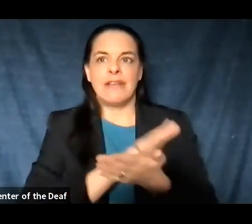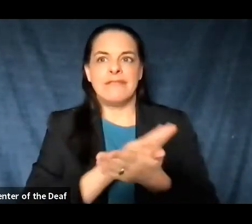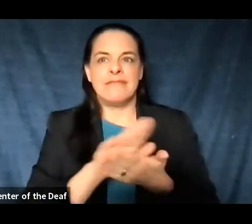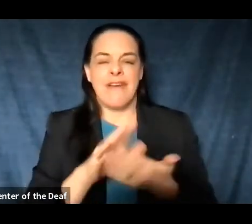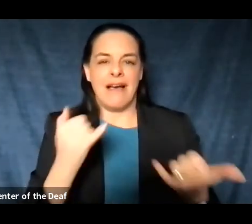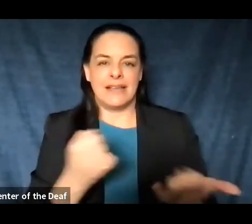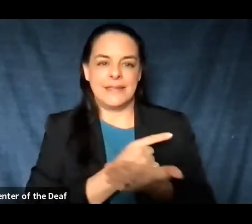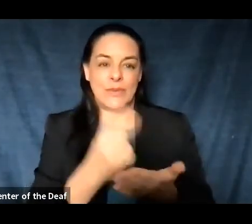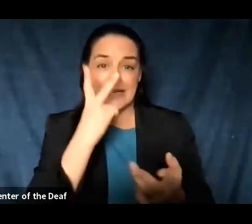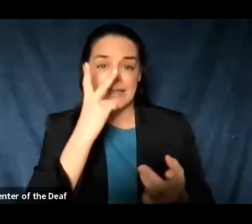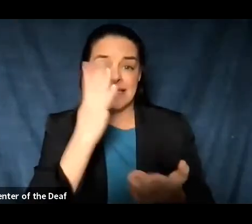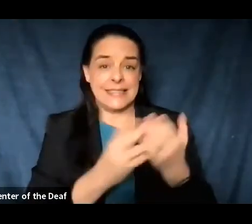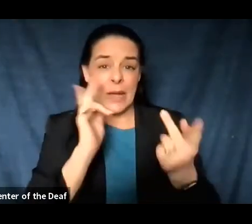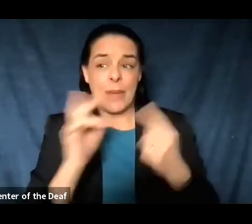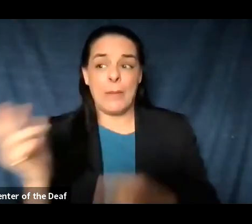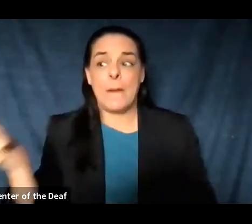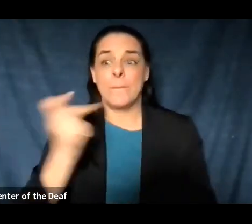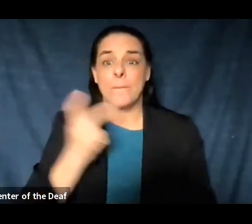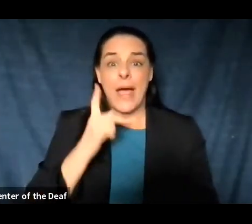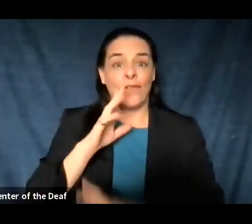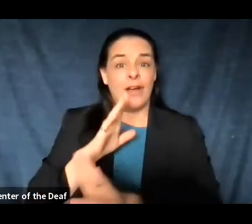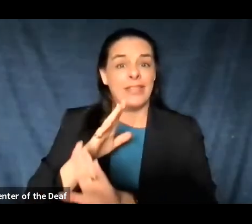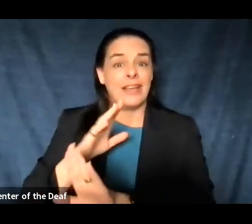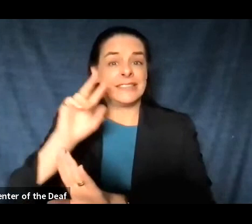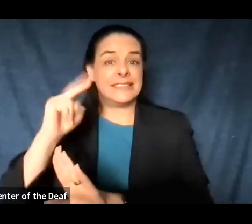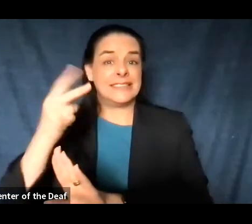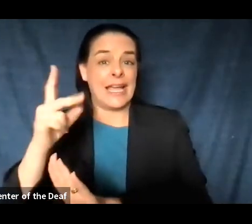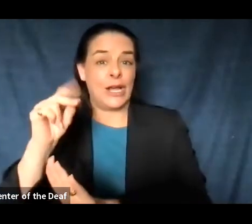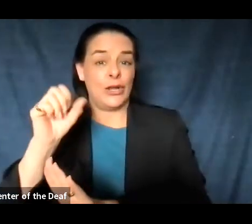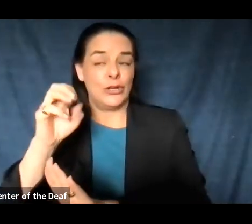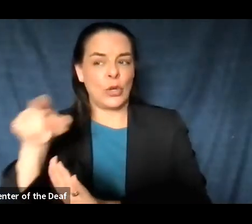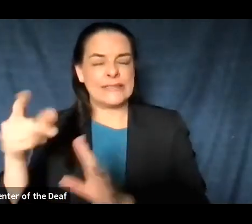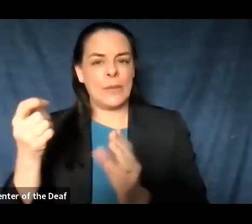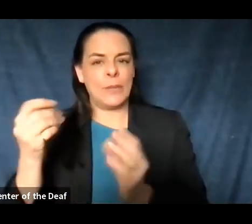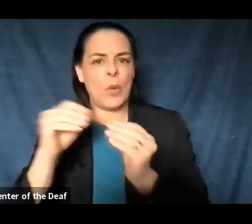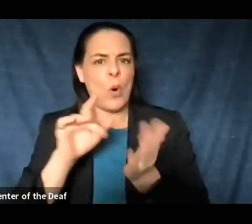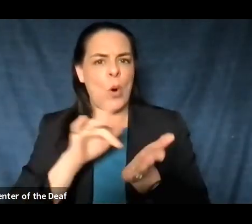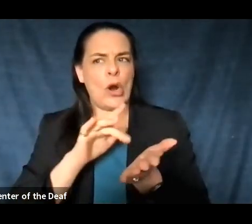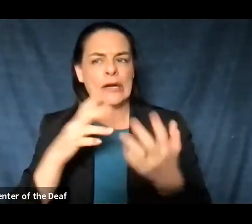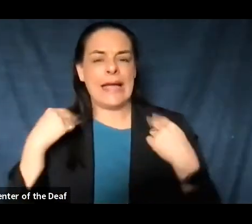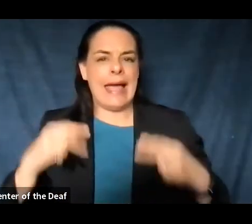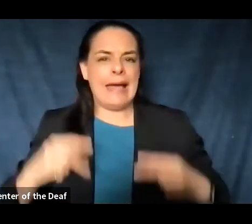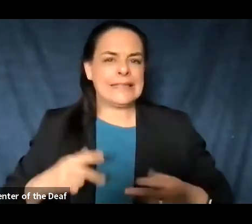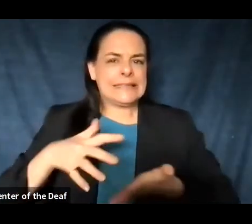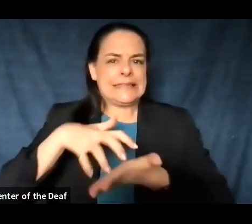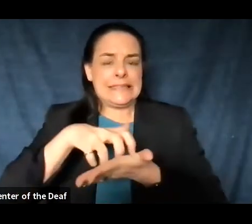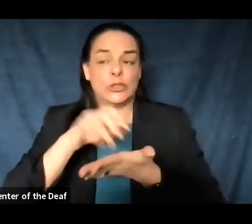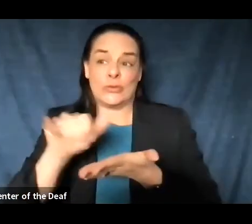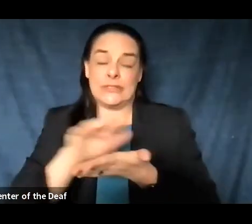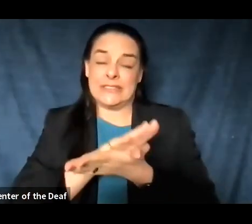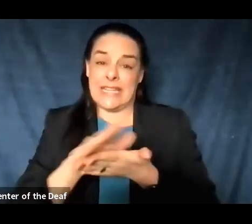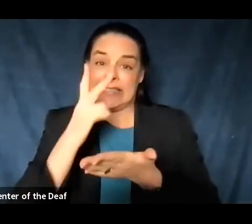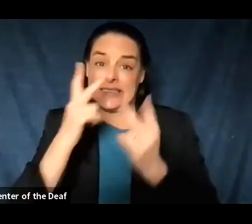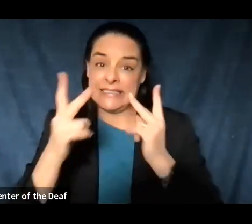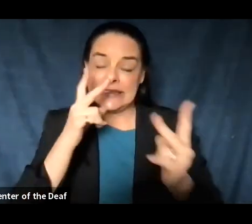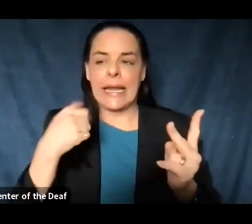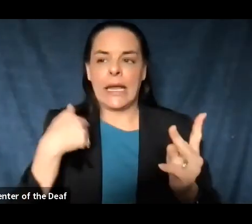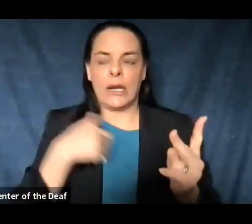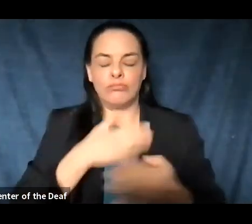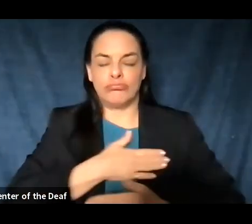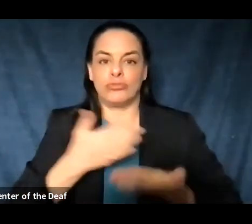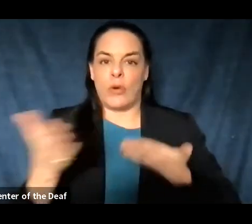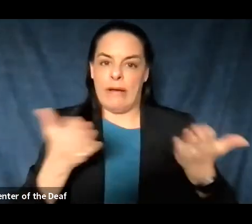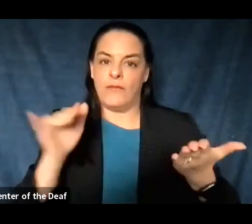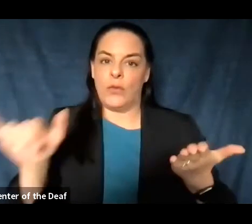see some folks coming back for their second doses who are more medically frail. So it's really nice to see. And our staff is enjoying serving those folks and being able